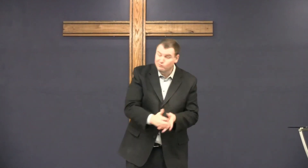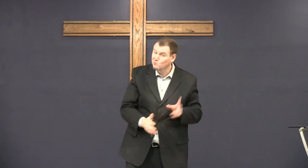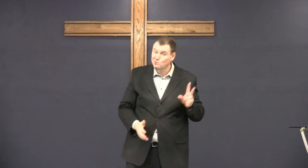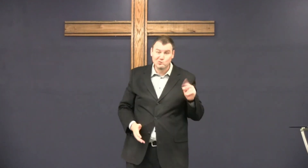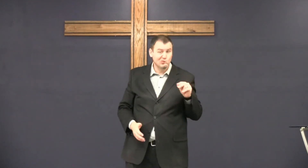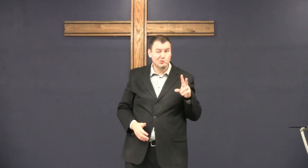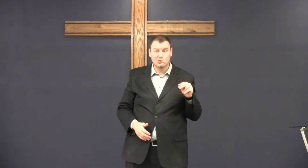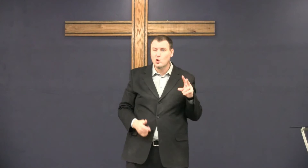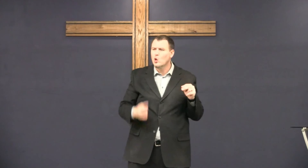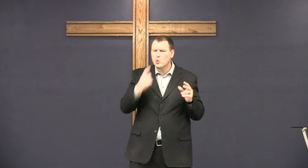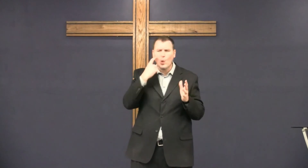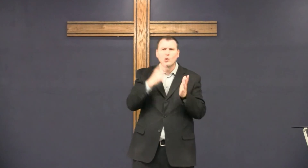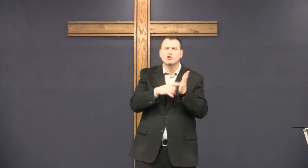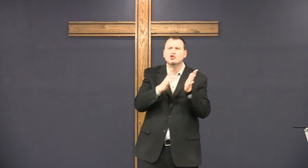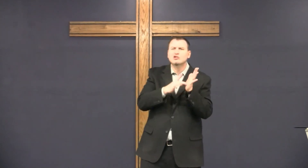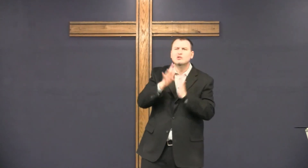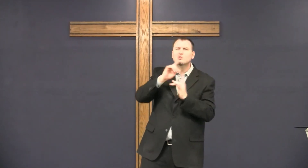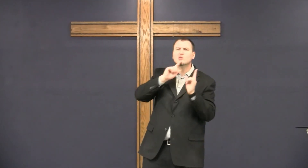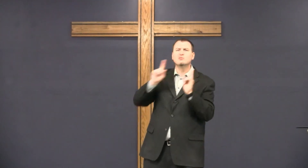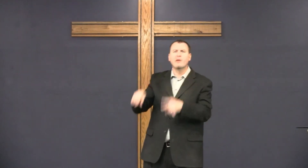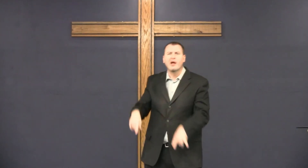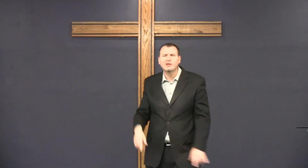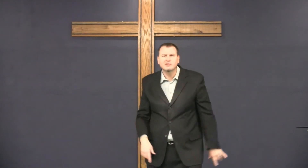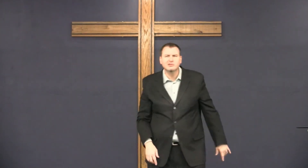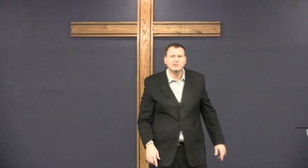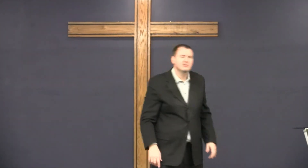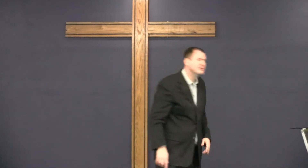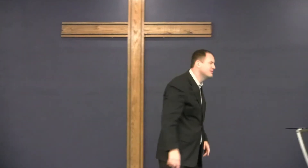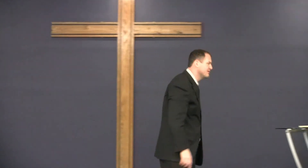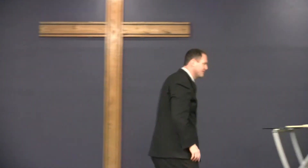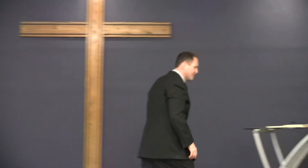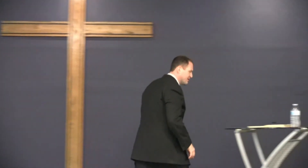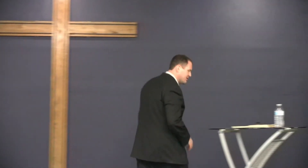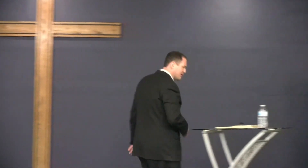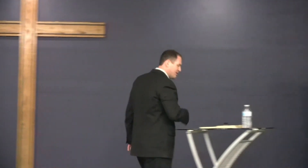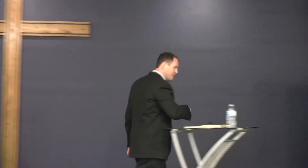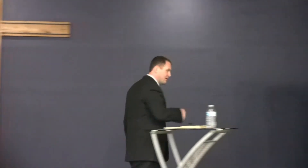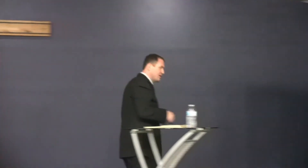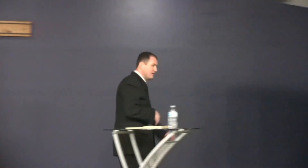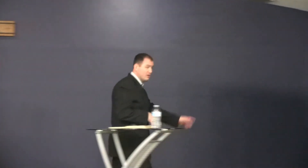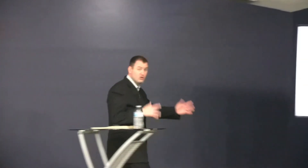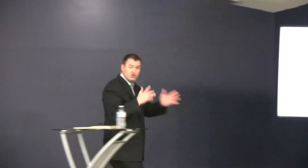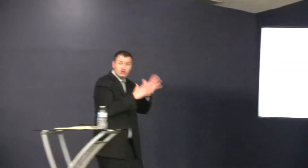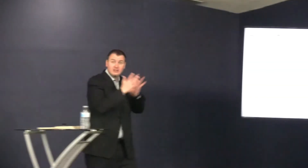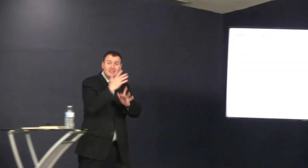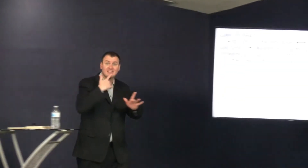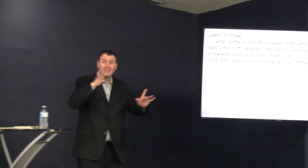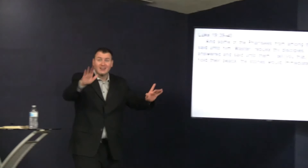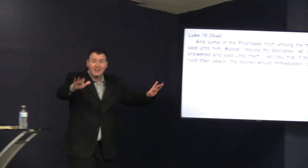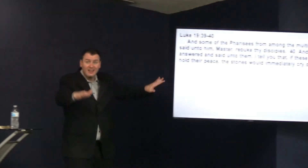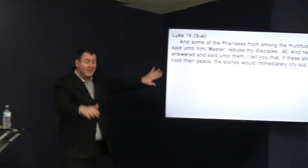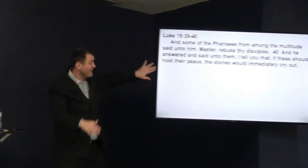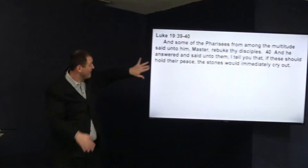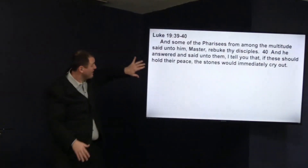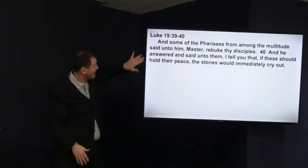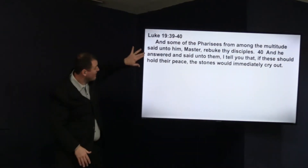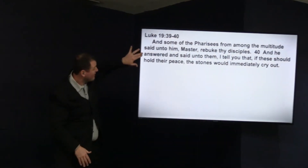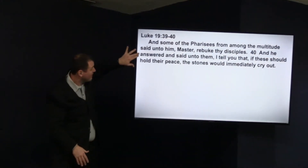riding on a donkey. He didn't tell anyone to stop either. And what was Jesus' response to them? Jesus